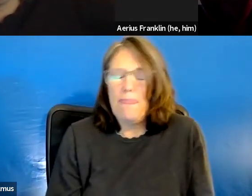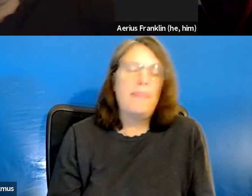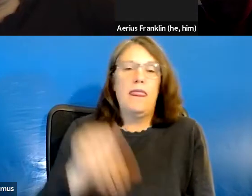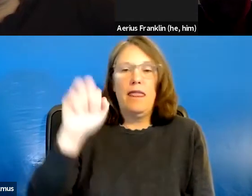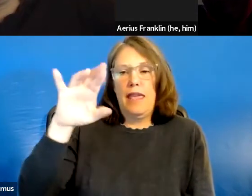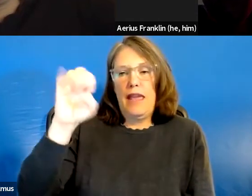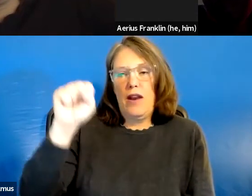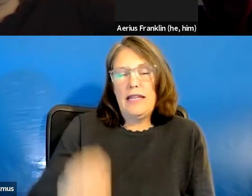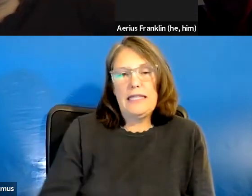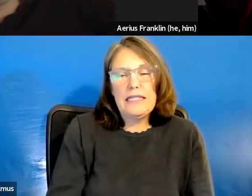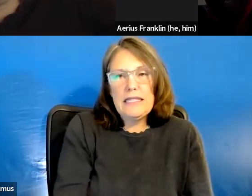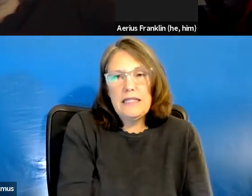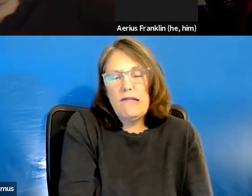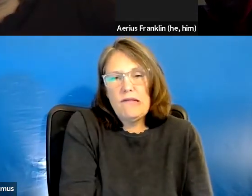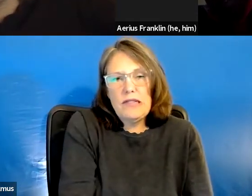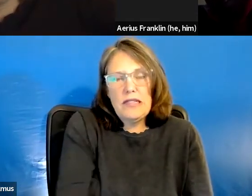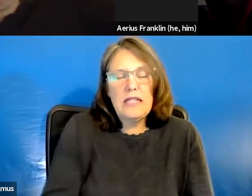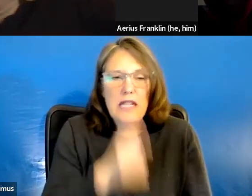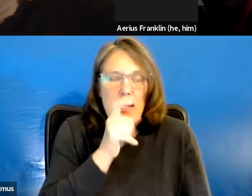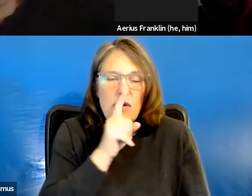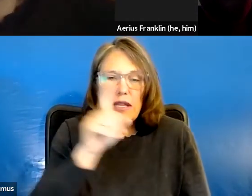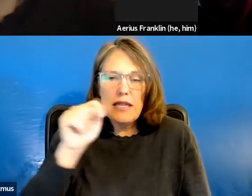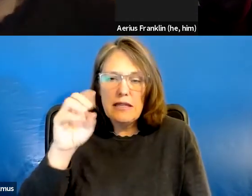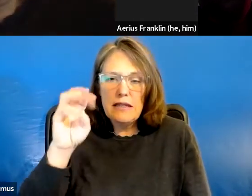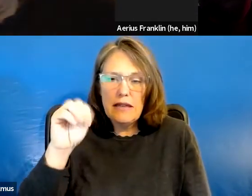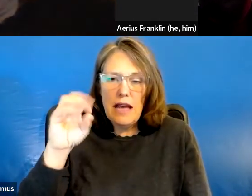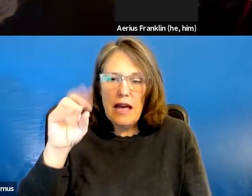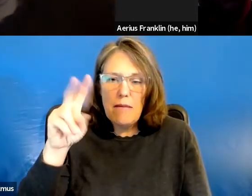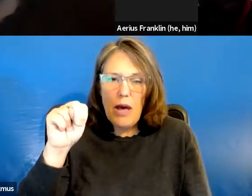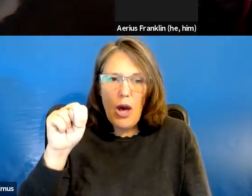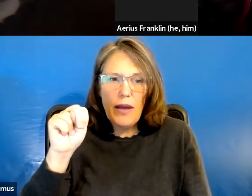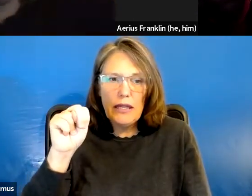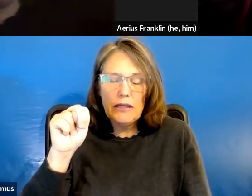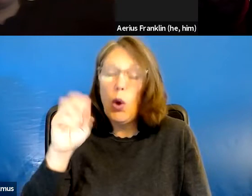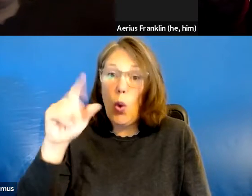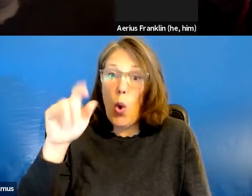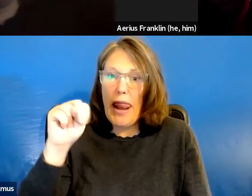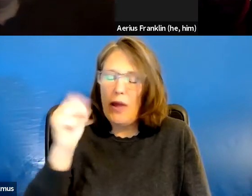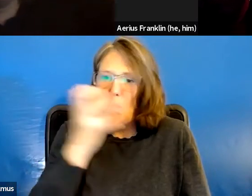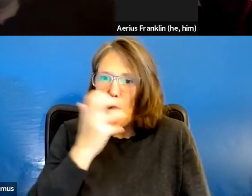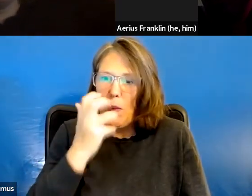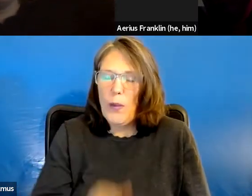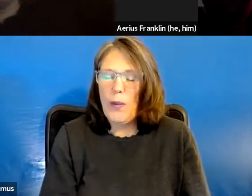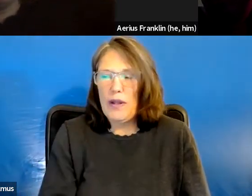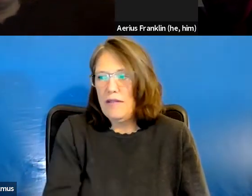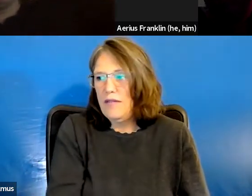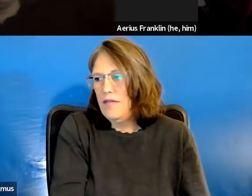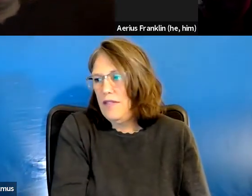Arius. Who is Tom Olin? Whoa, man, you just moved up with that one.